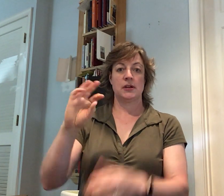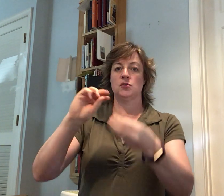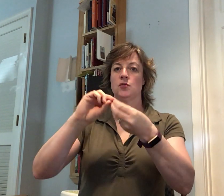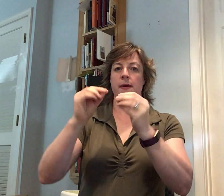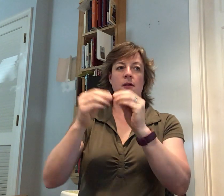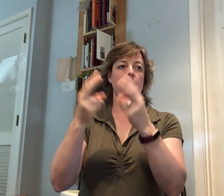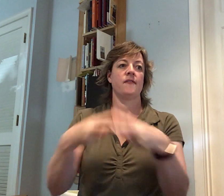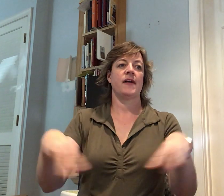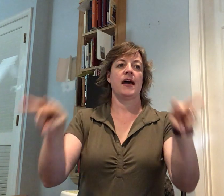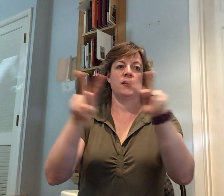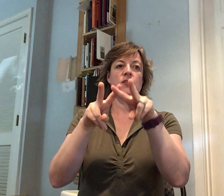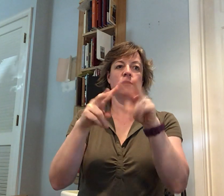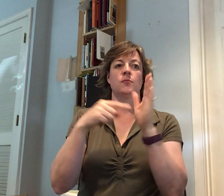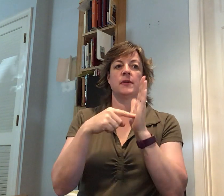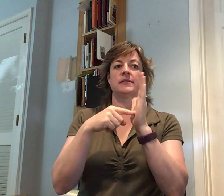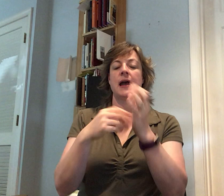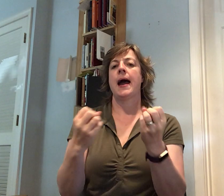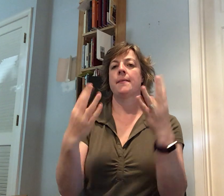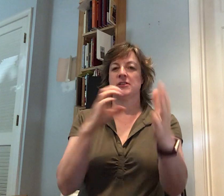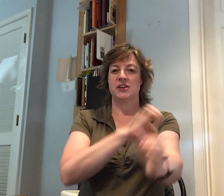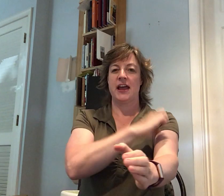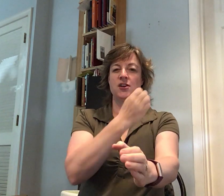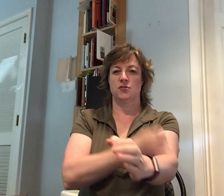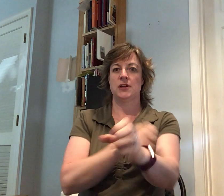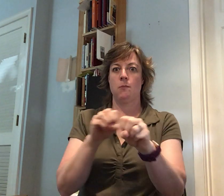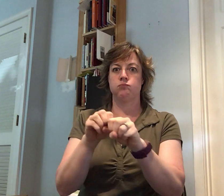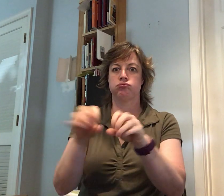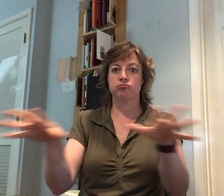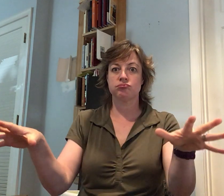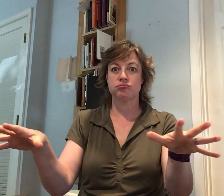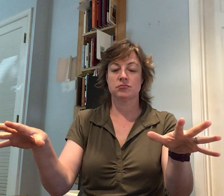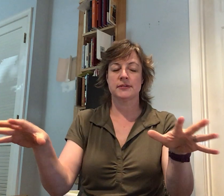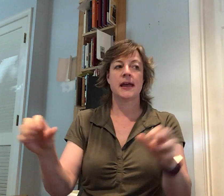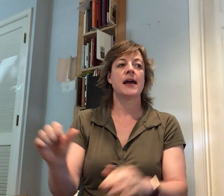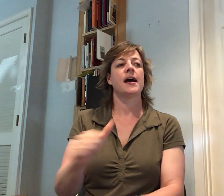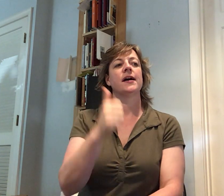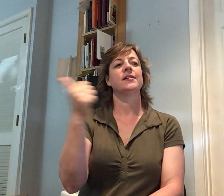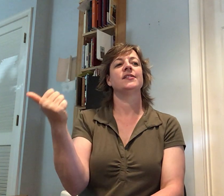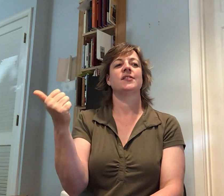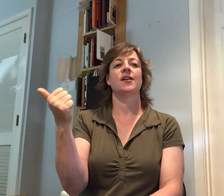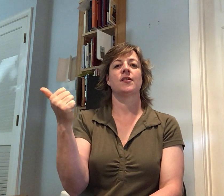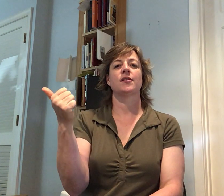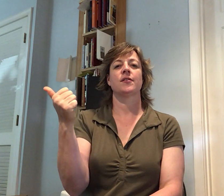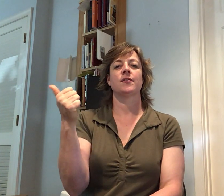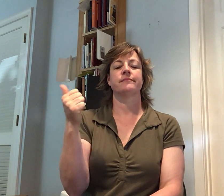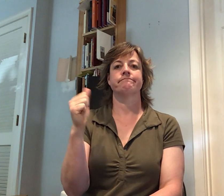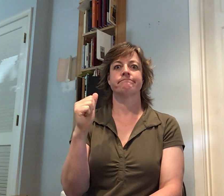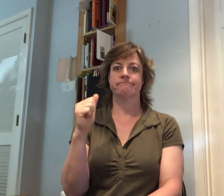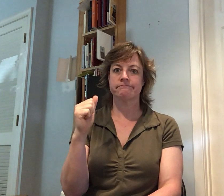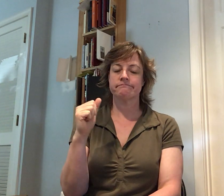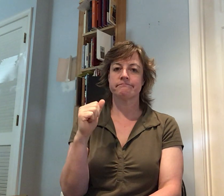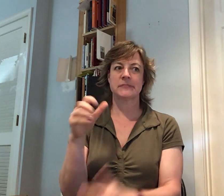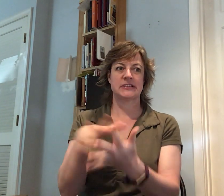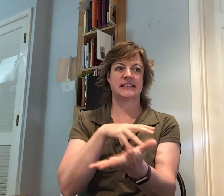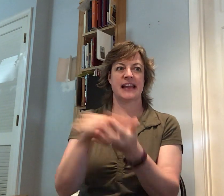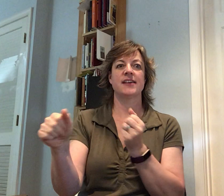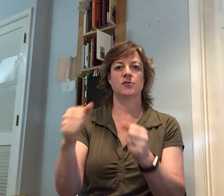earthquake. There is another type of disaster we should mention at this point. Many of us remember